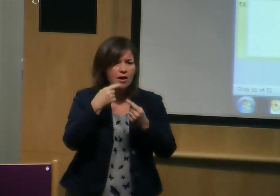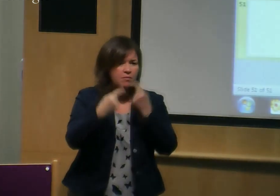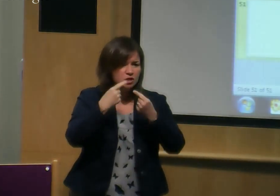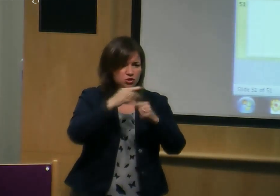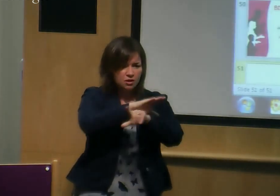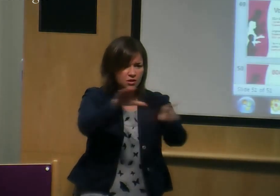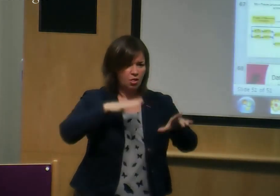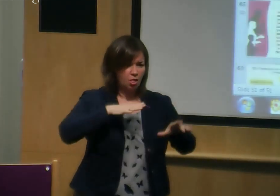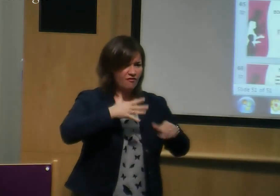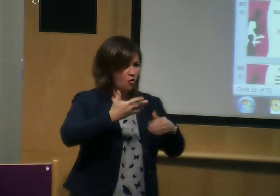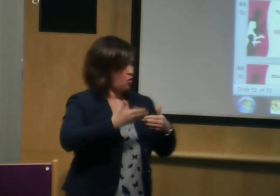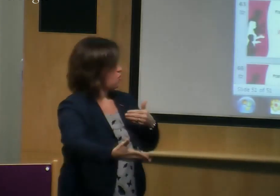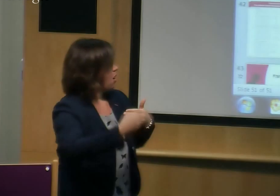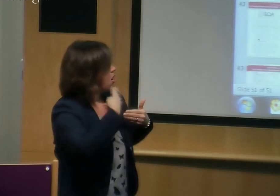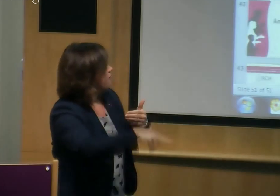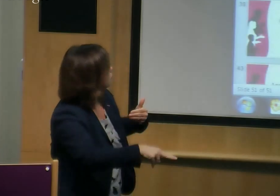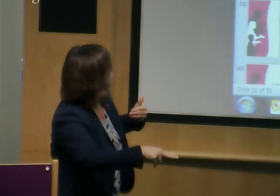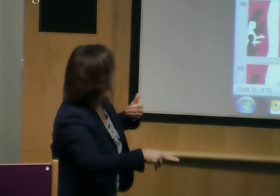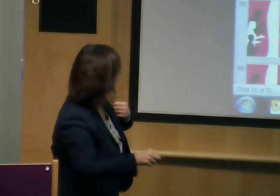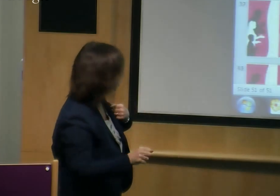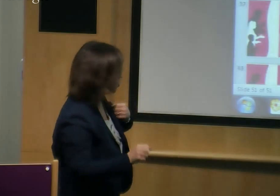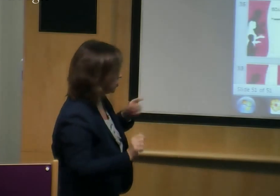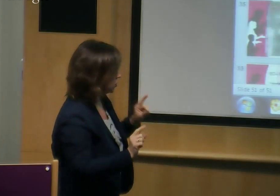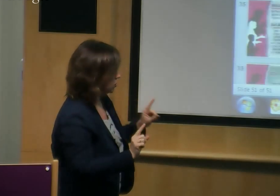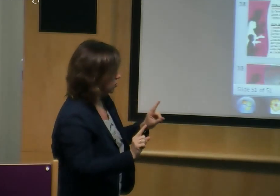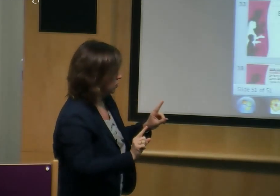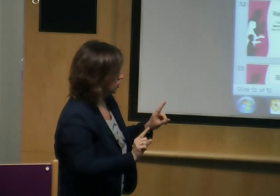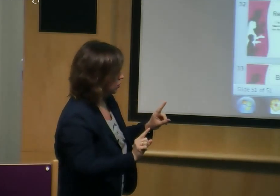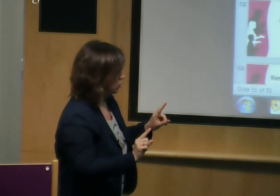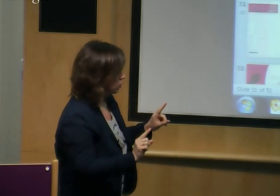for a coffee break. Just to share with you what we will